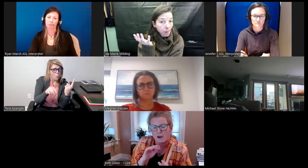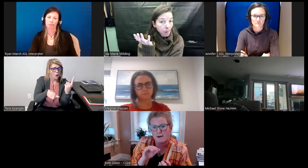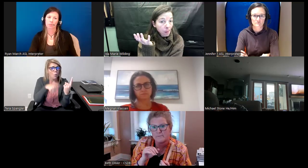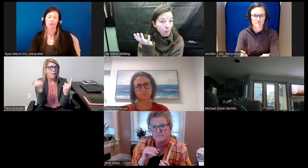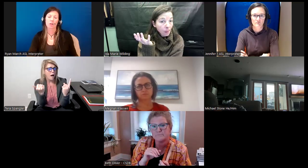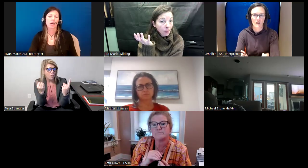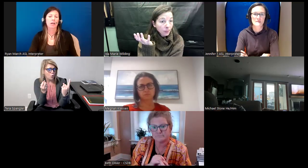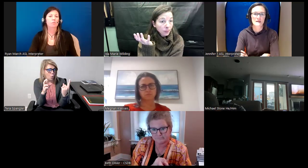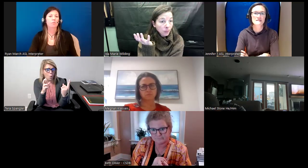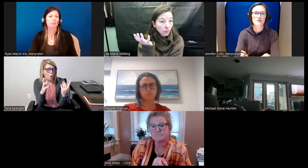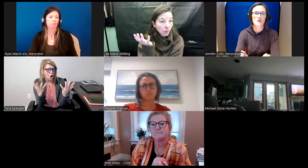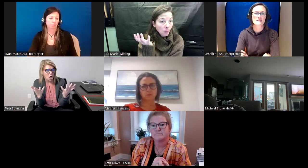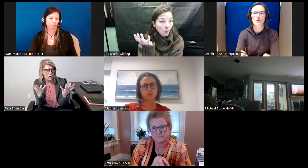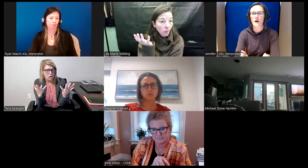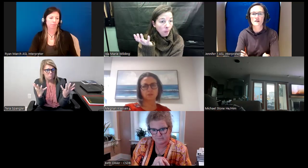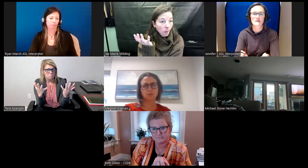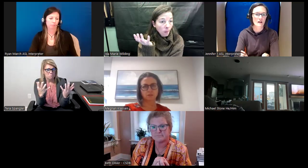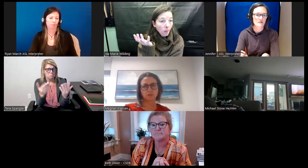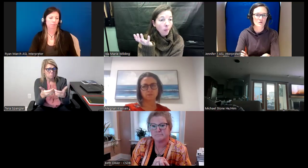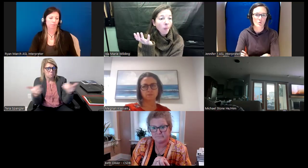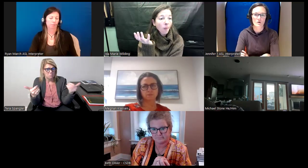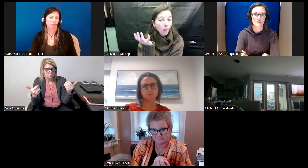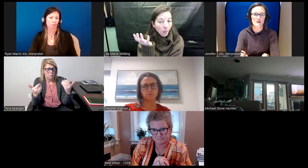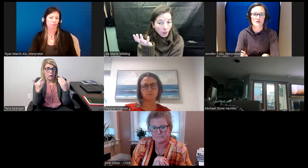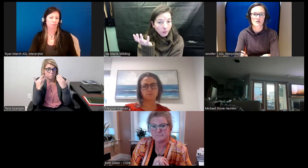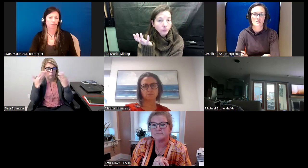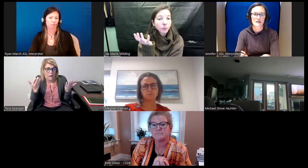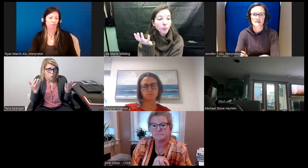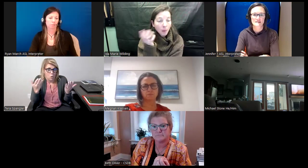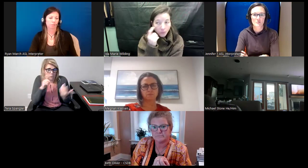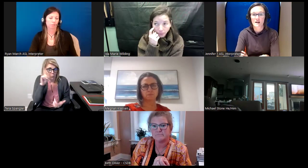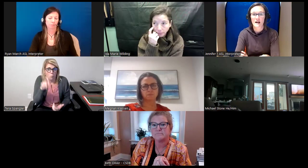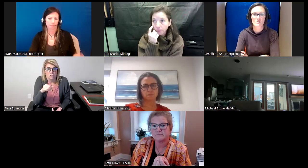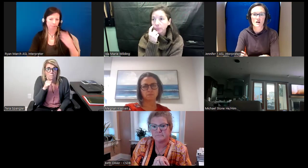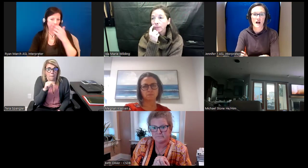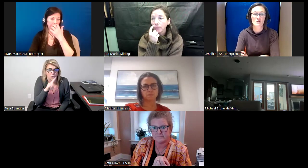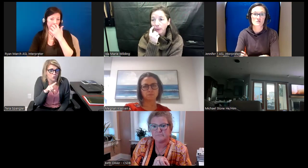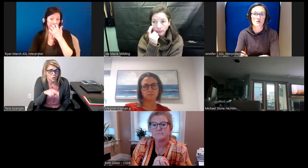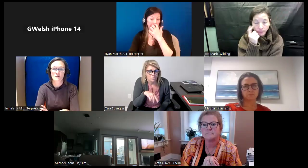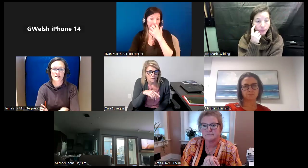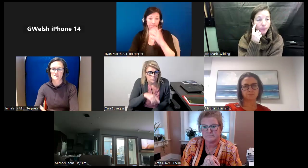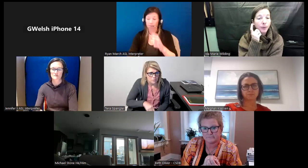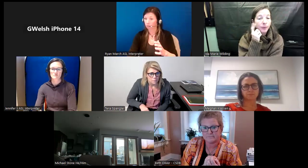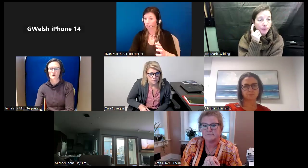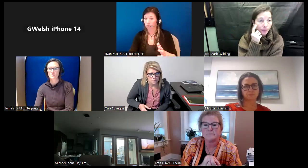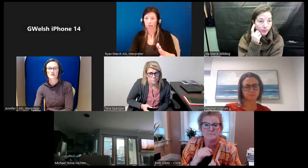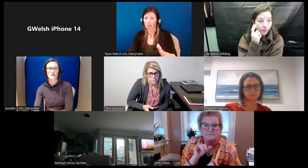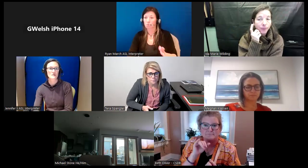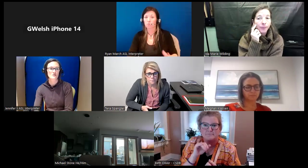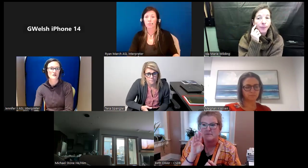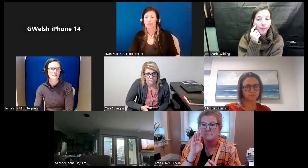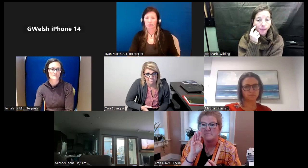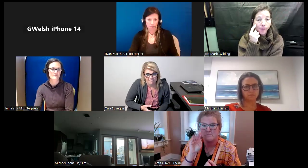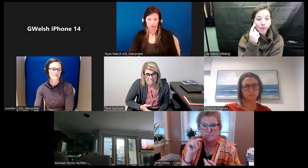Hmm. I mean, Well, is it one or the other, or is it separate? I don't know. That's a question